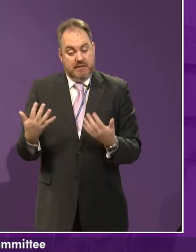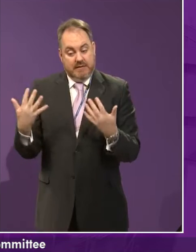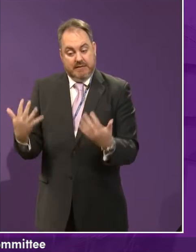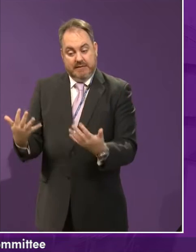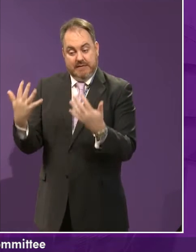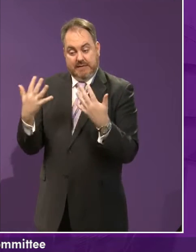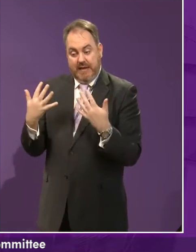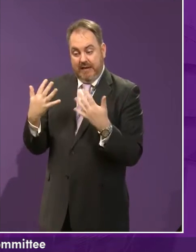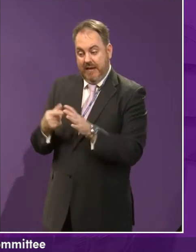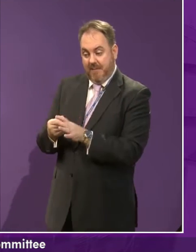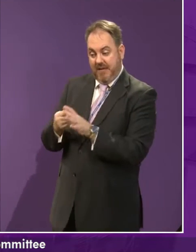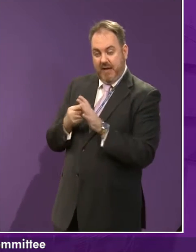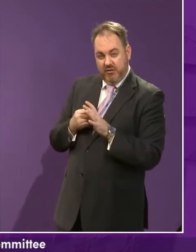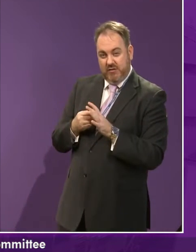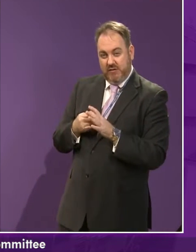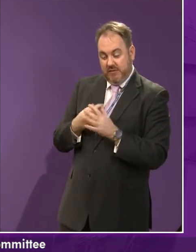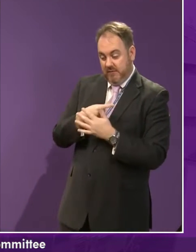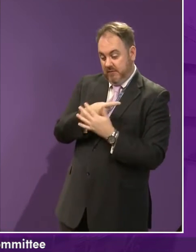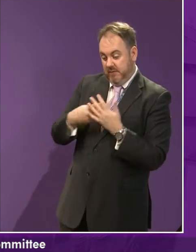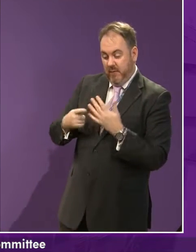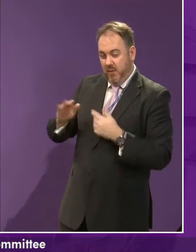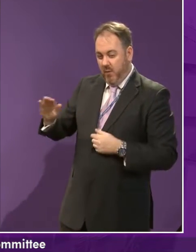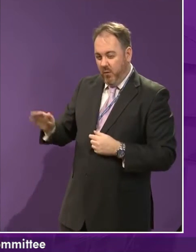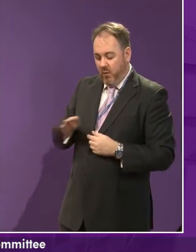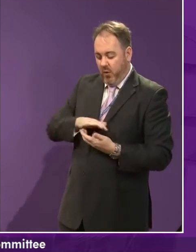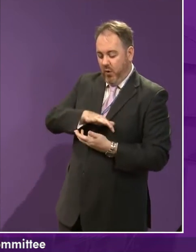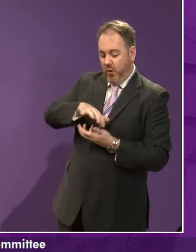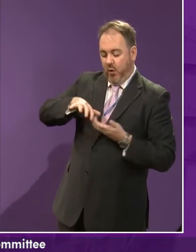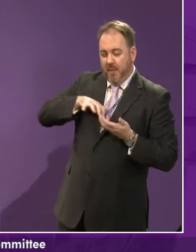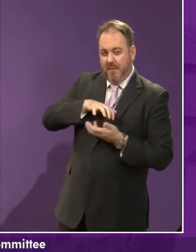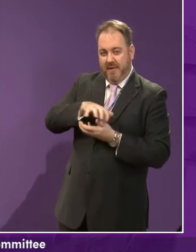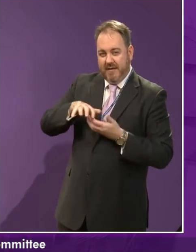applicants came with that level of complexity, like that was,